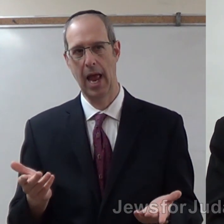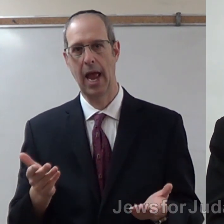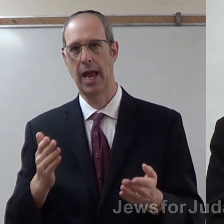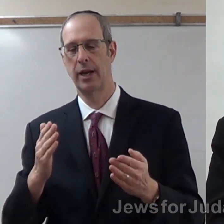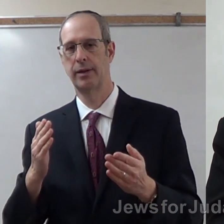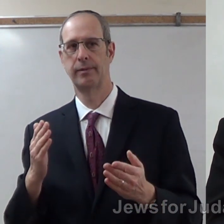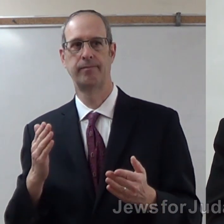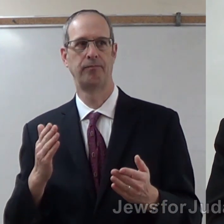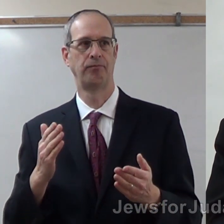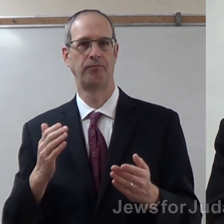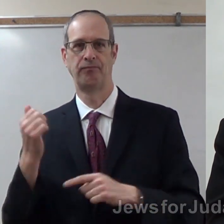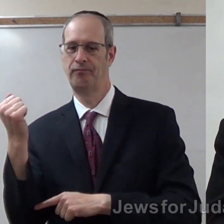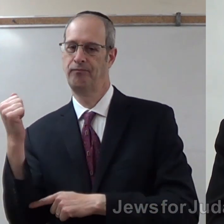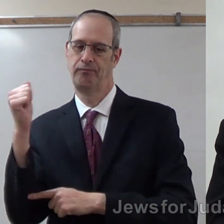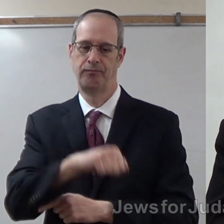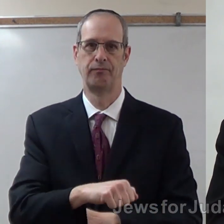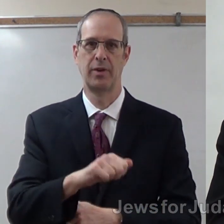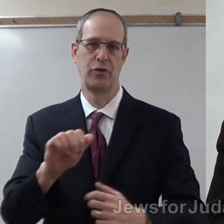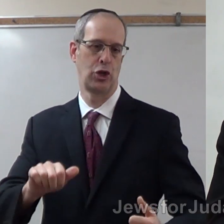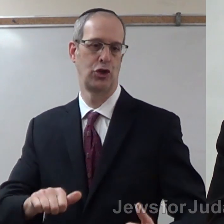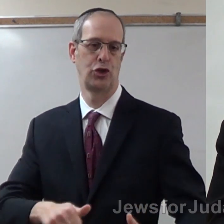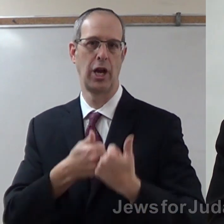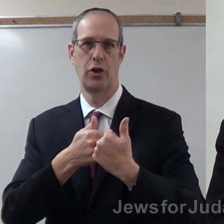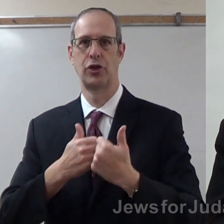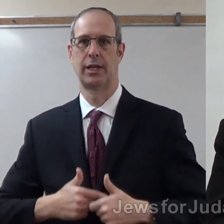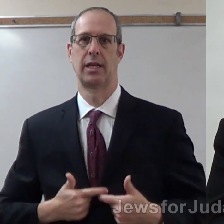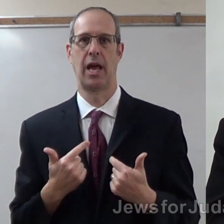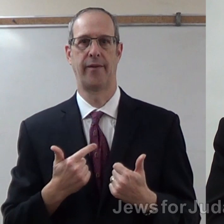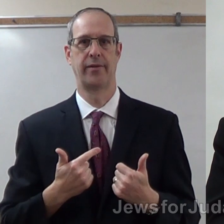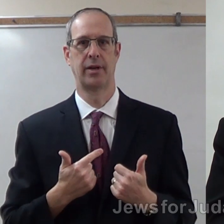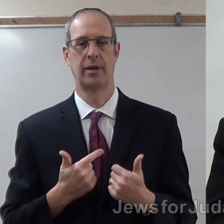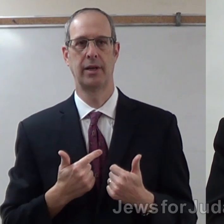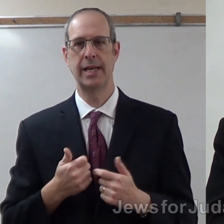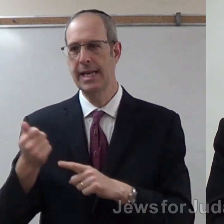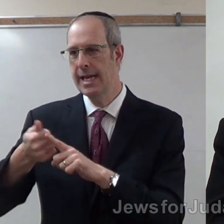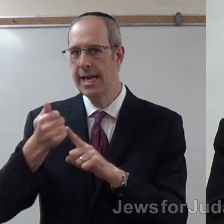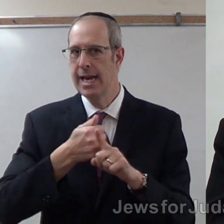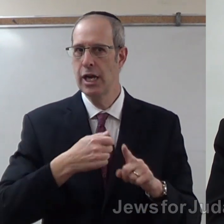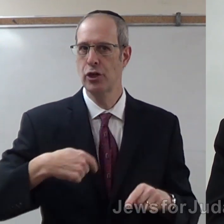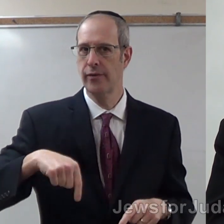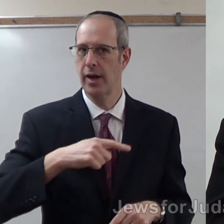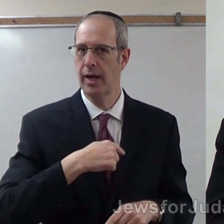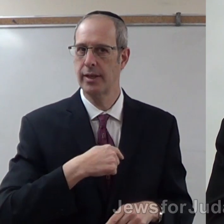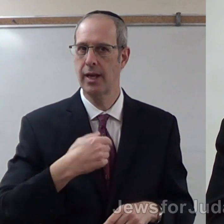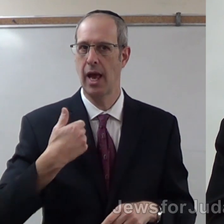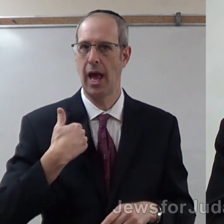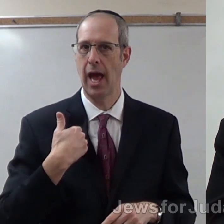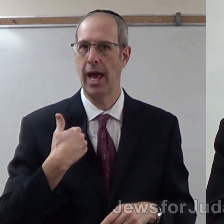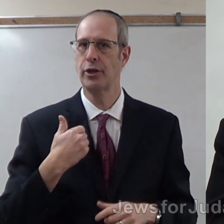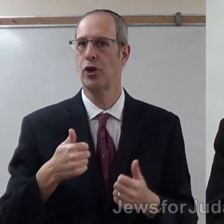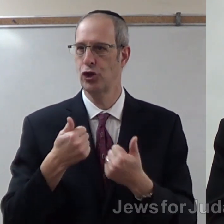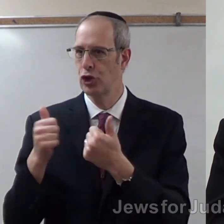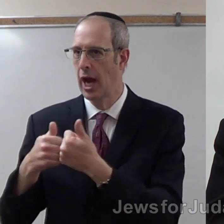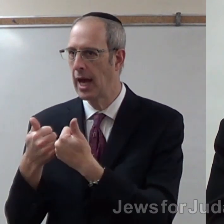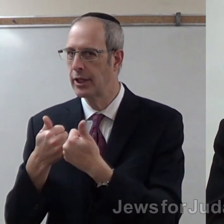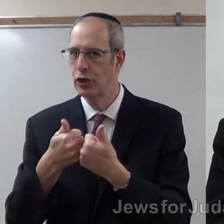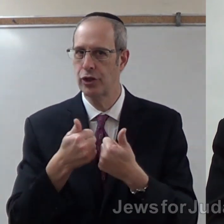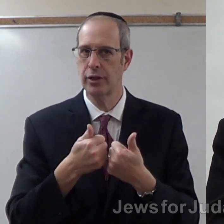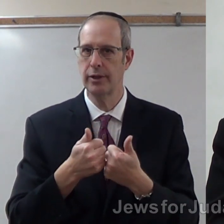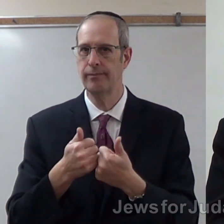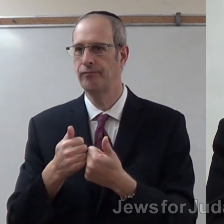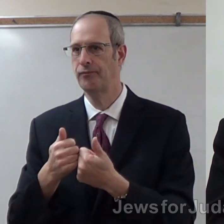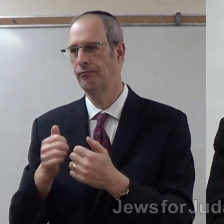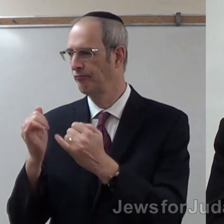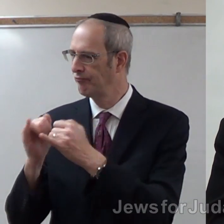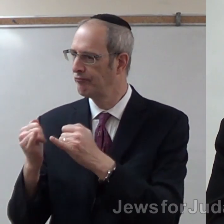overcome the challenges that we have in life. Each one of us has challenges. Every